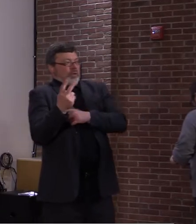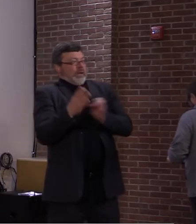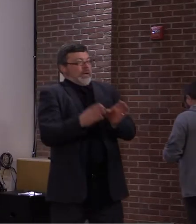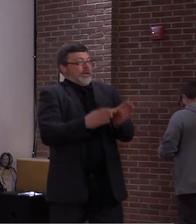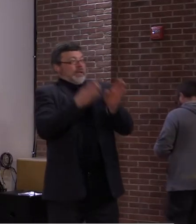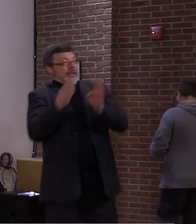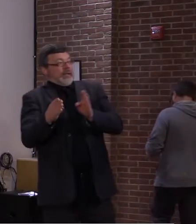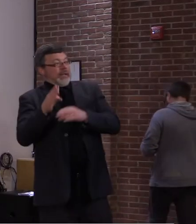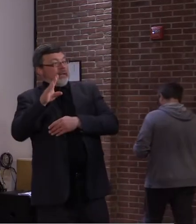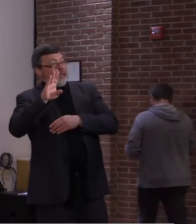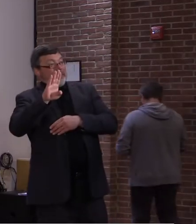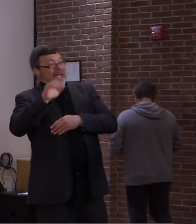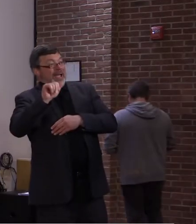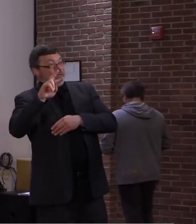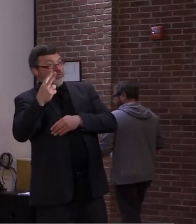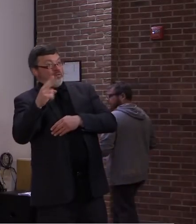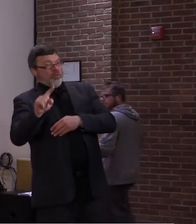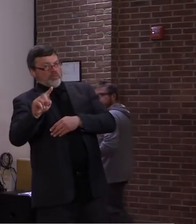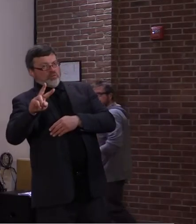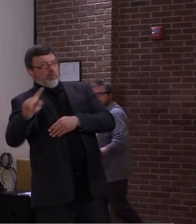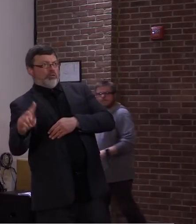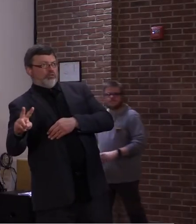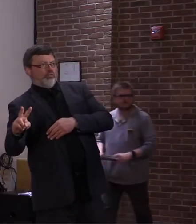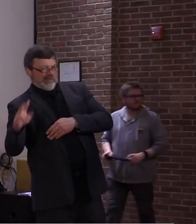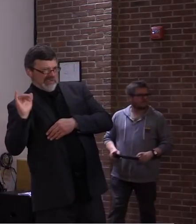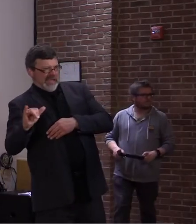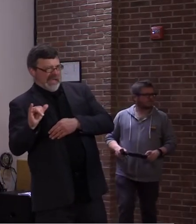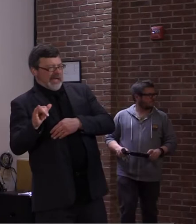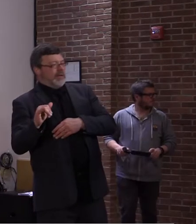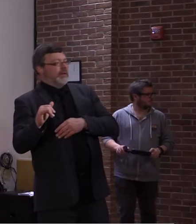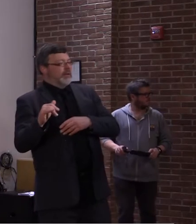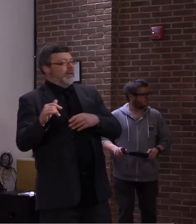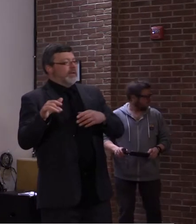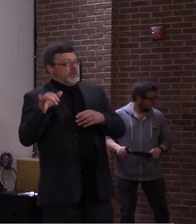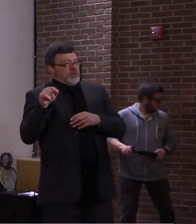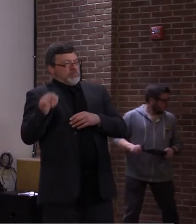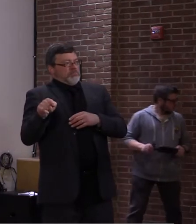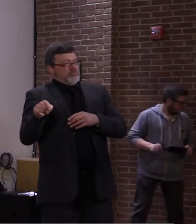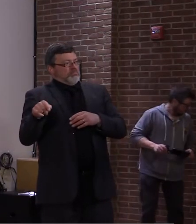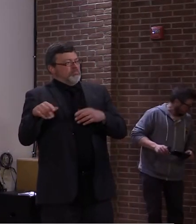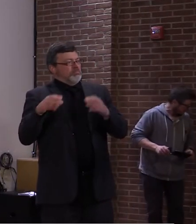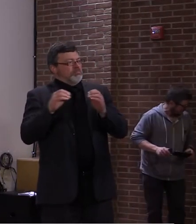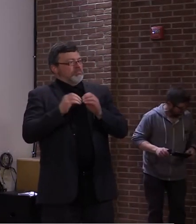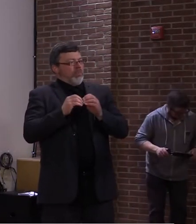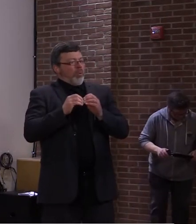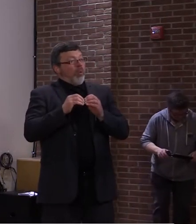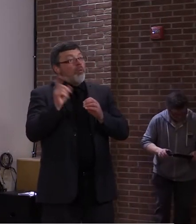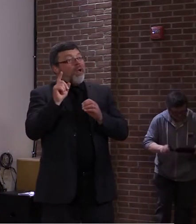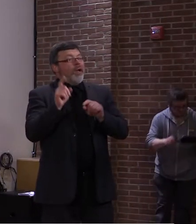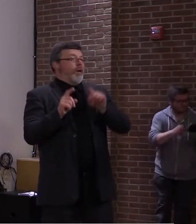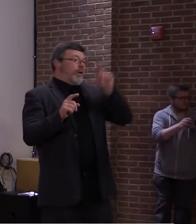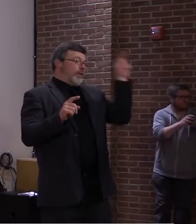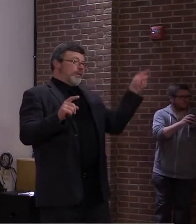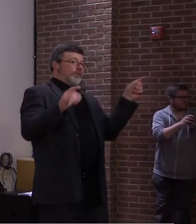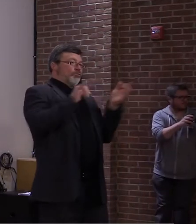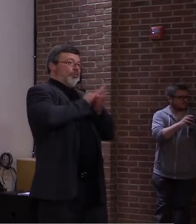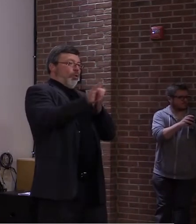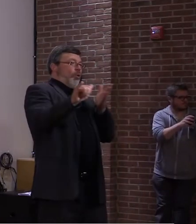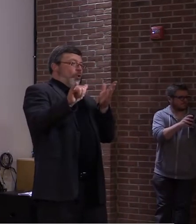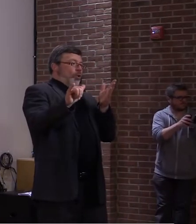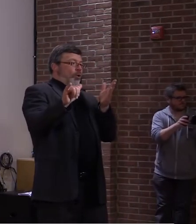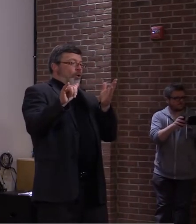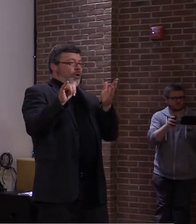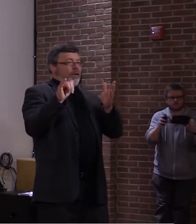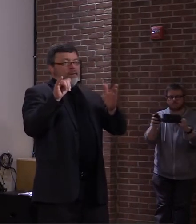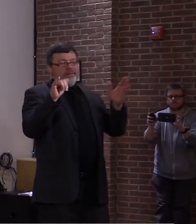BA2121. That one is what's overtaking the Finger Lakes and all of central New York. It